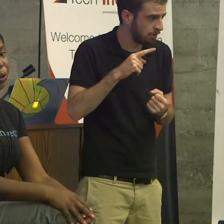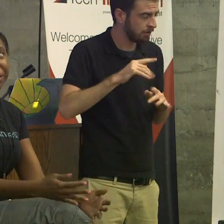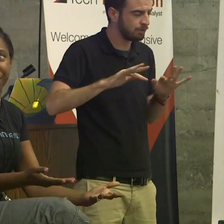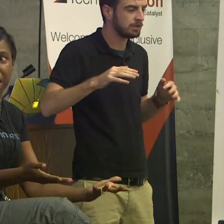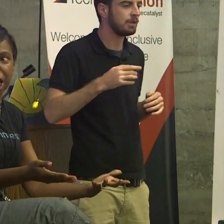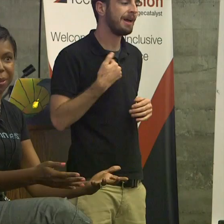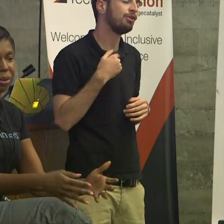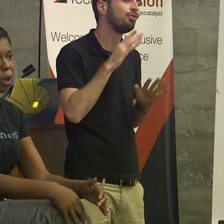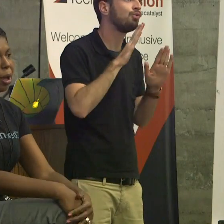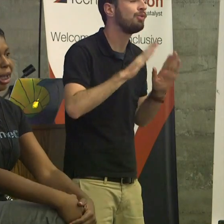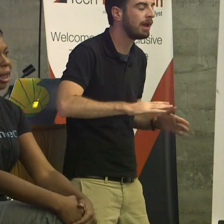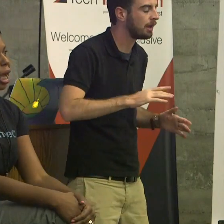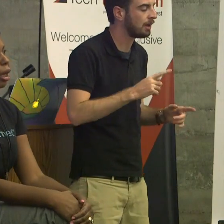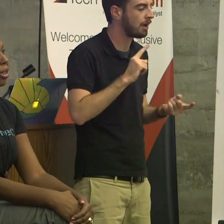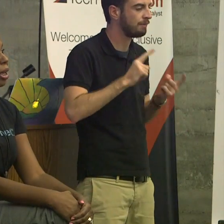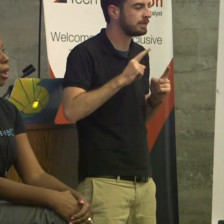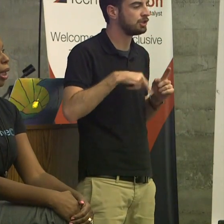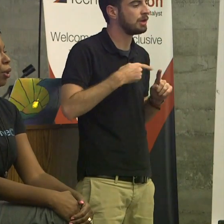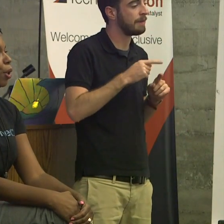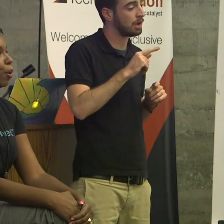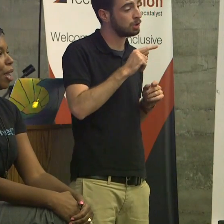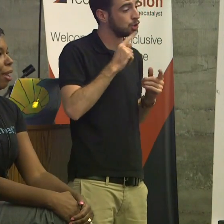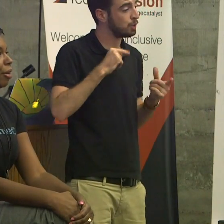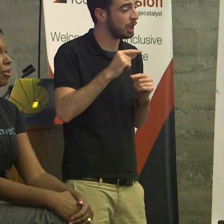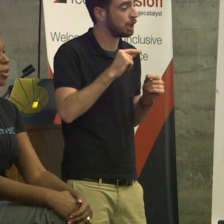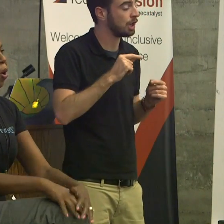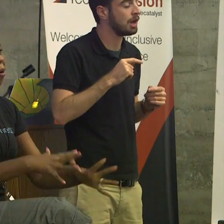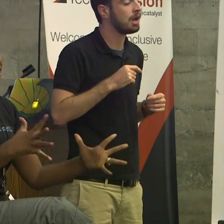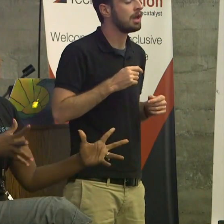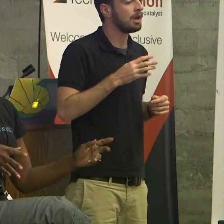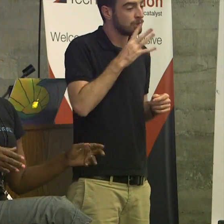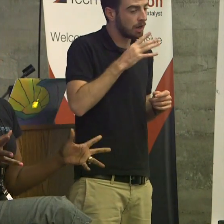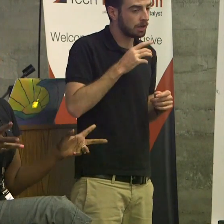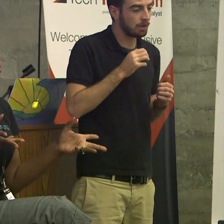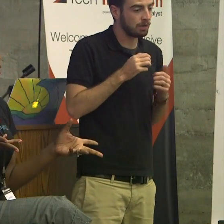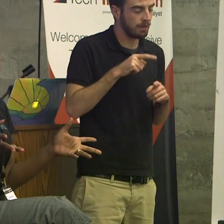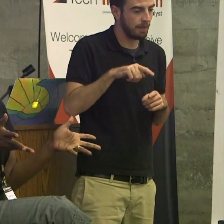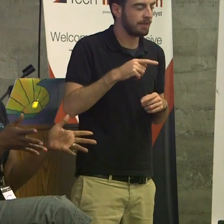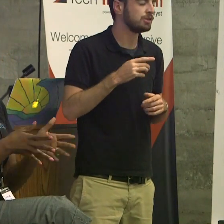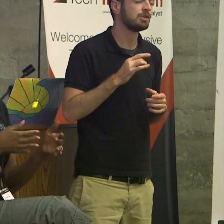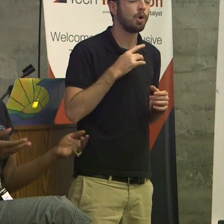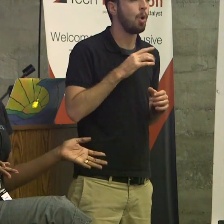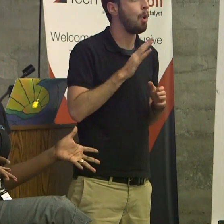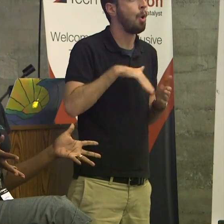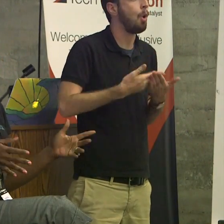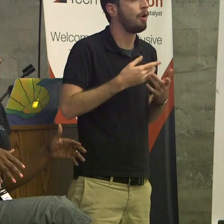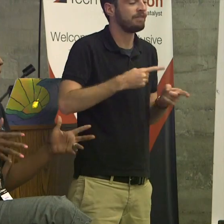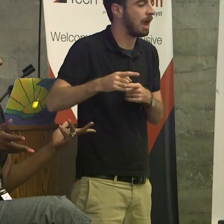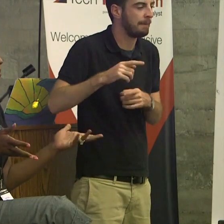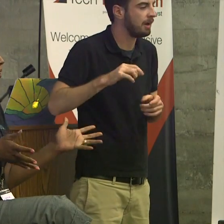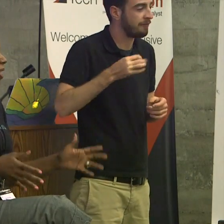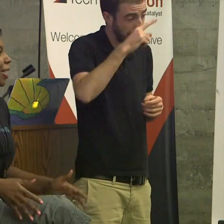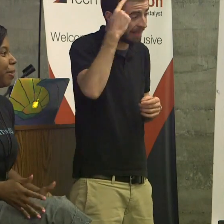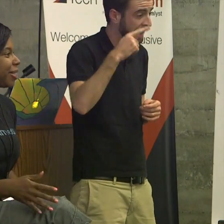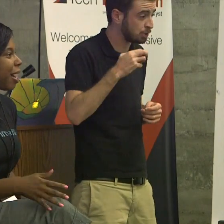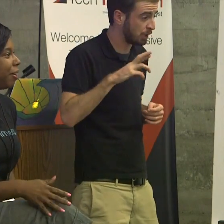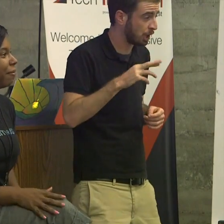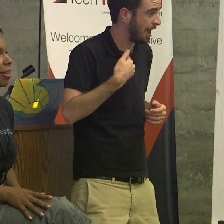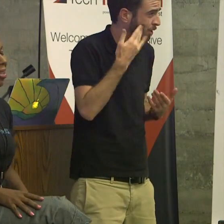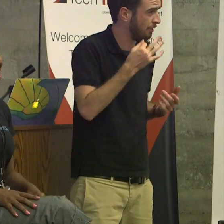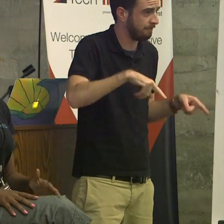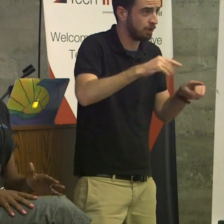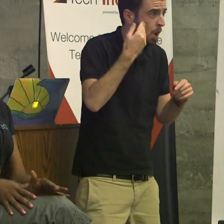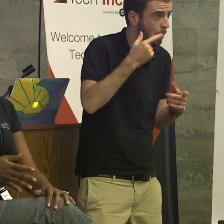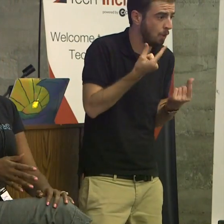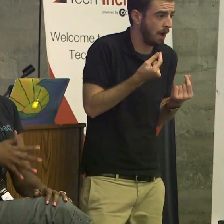about Twitter. I was talking to them, and you know, there's this whole phenomenon of Black Twitter, and I don't know if everybody knows what Black Twitter is, but it's kind